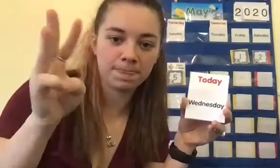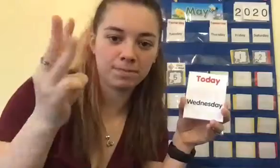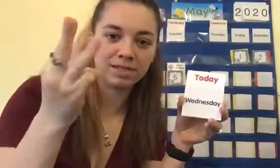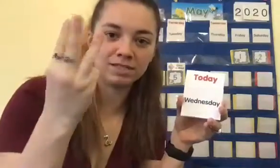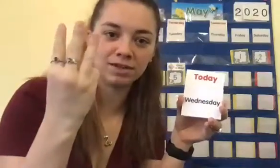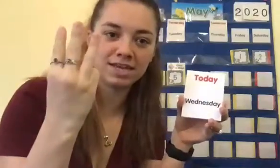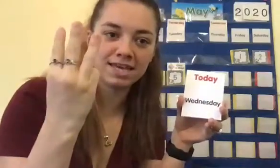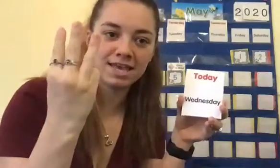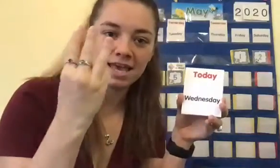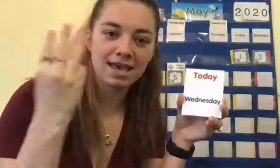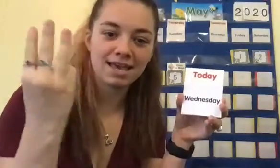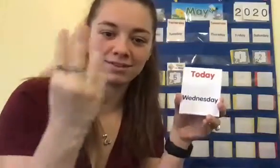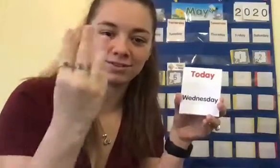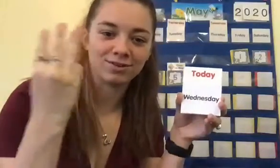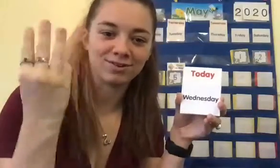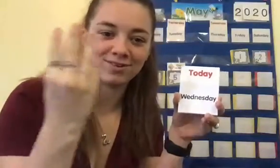We turn it and circle.